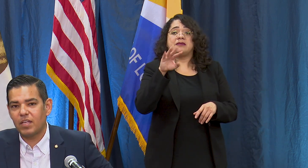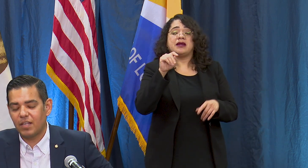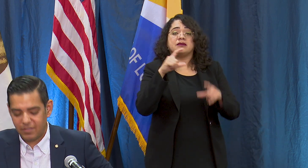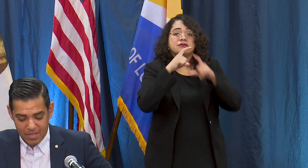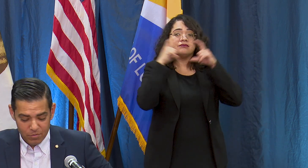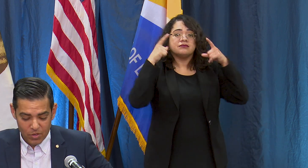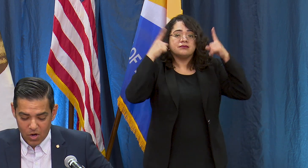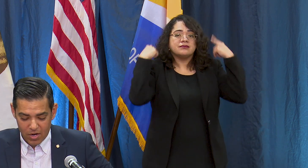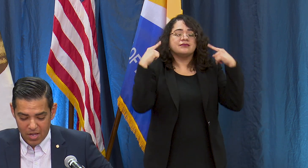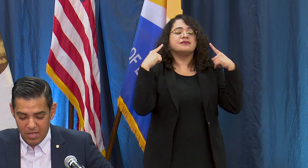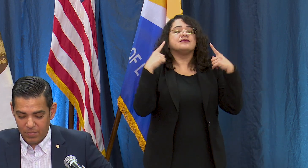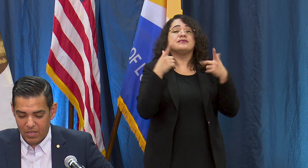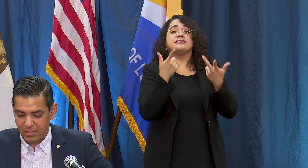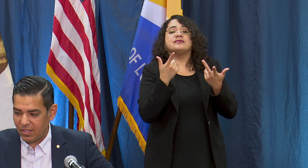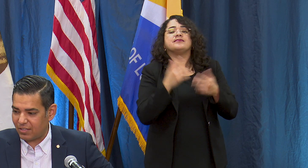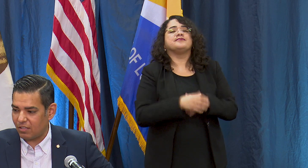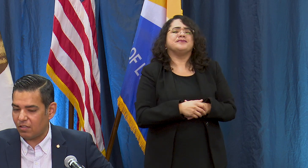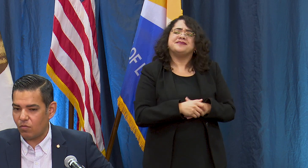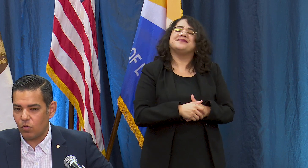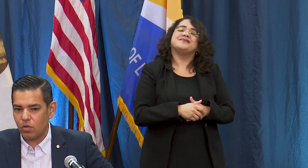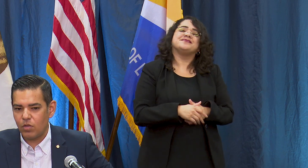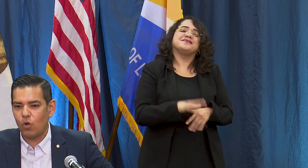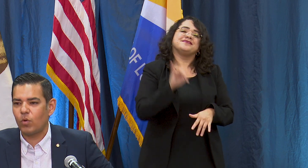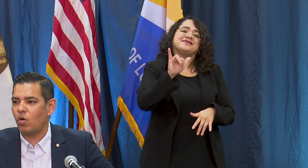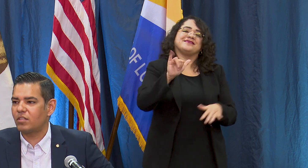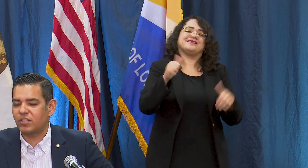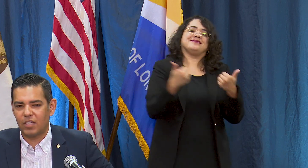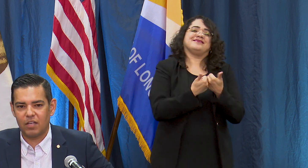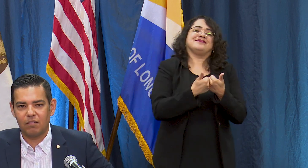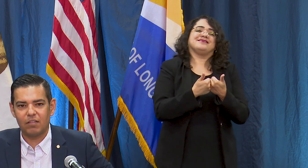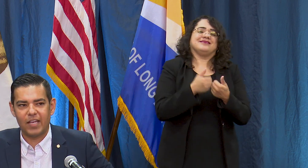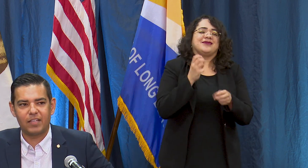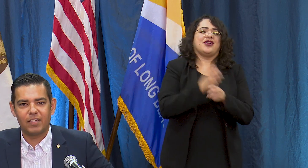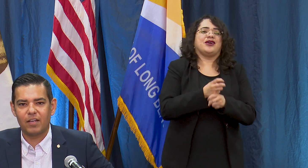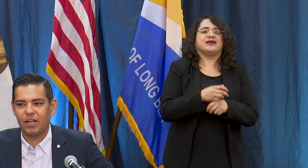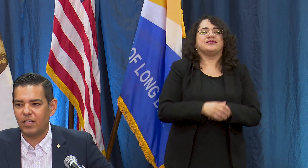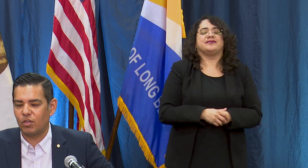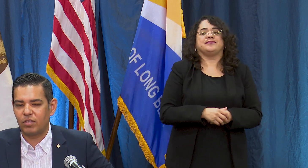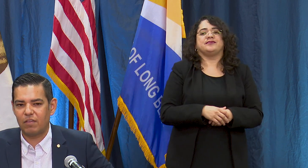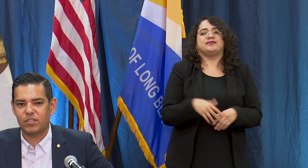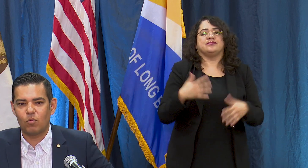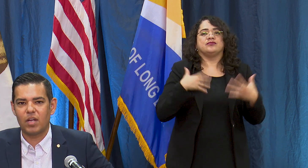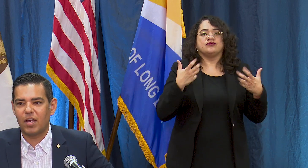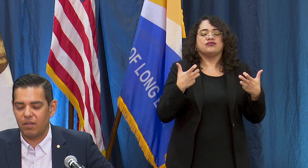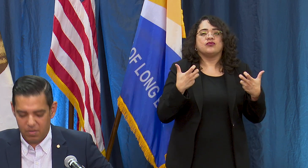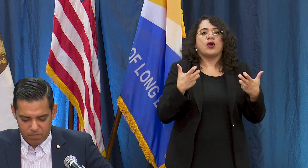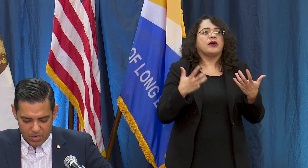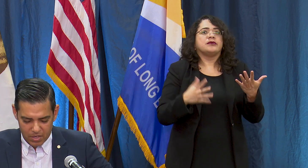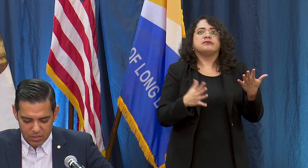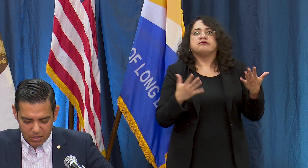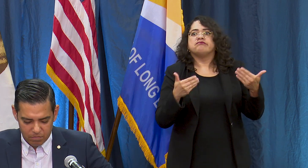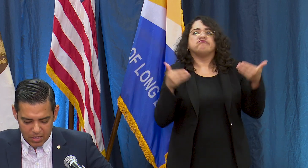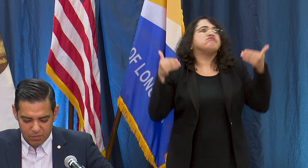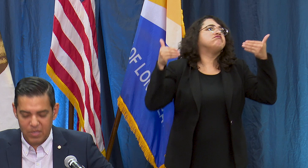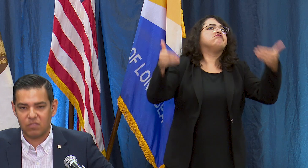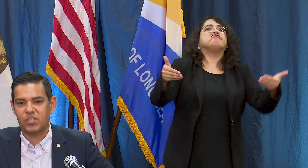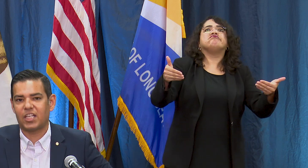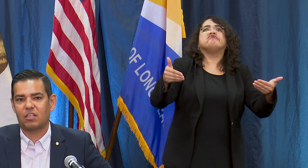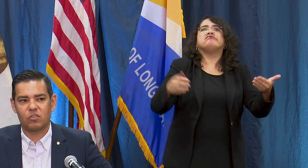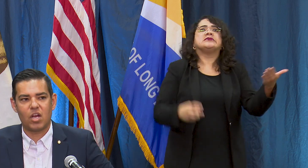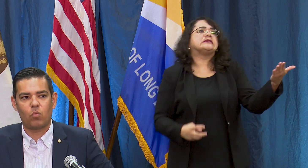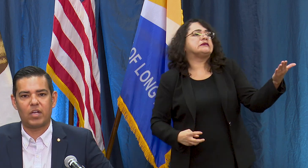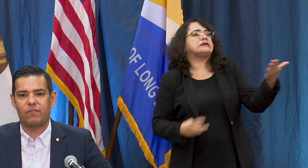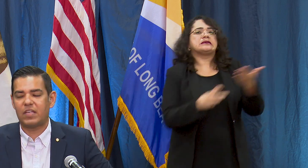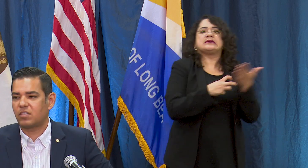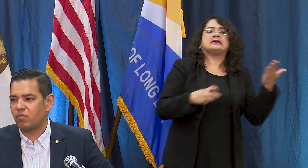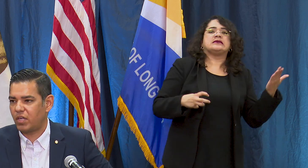that one's hard. I mean, no one wants to give someone an expensive ticket